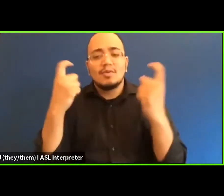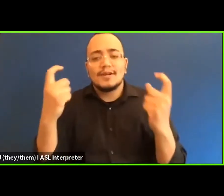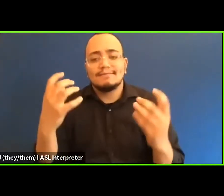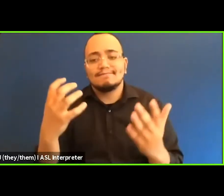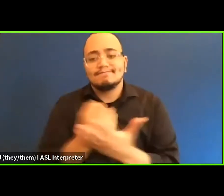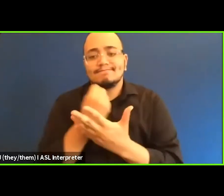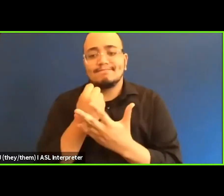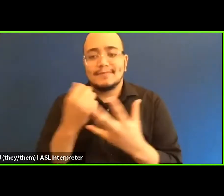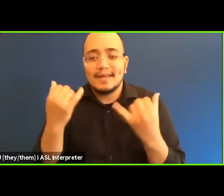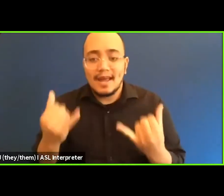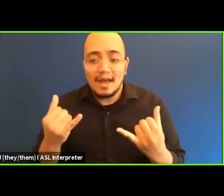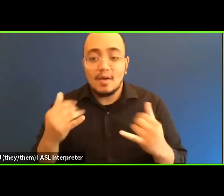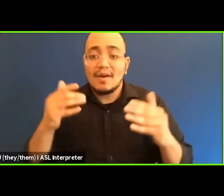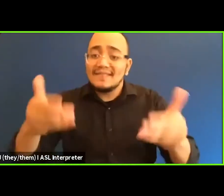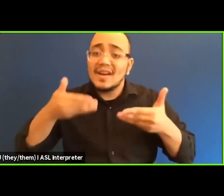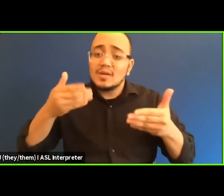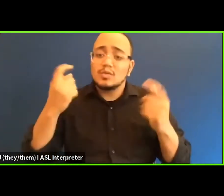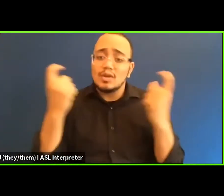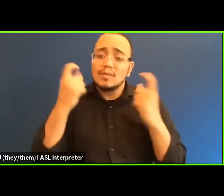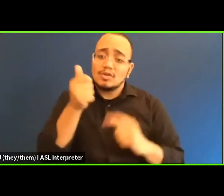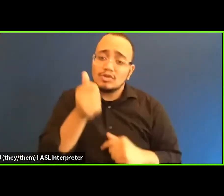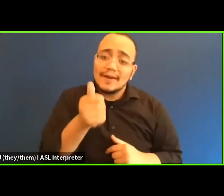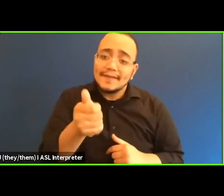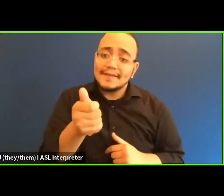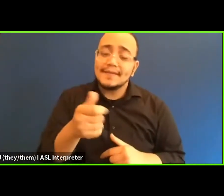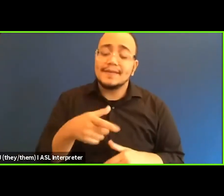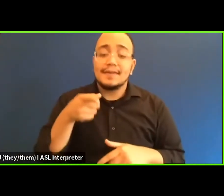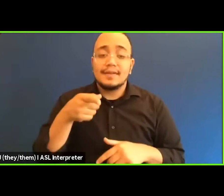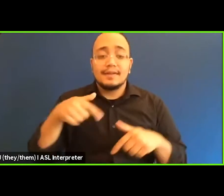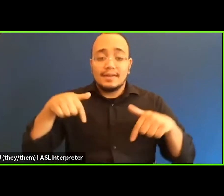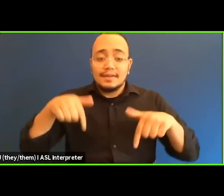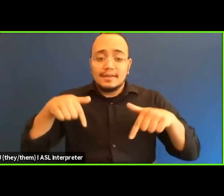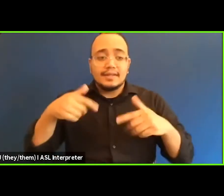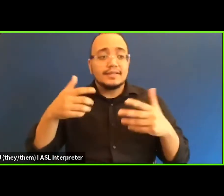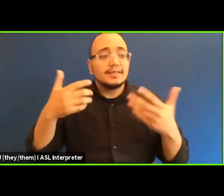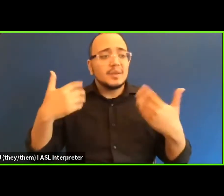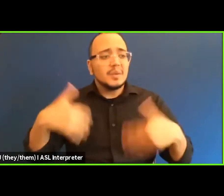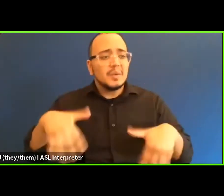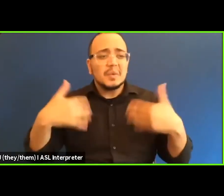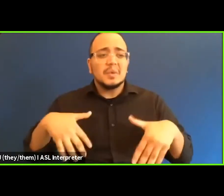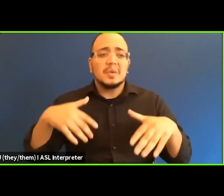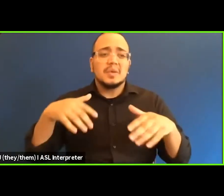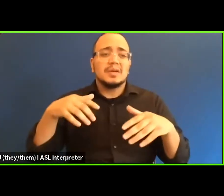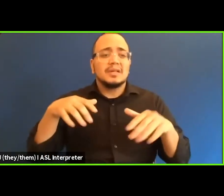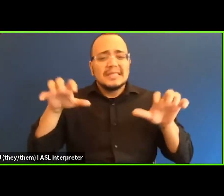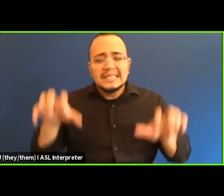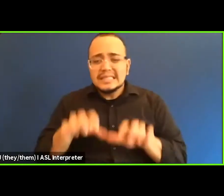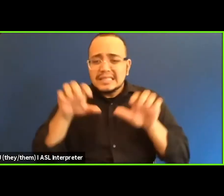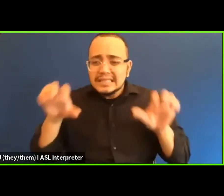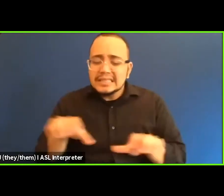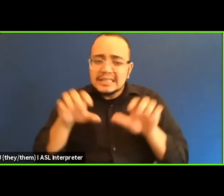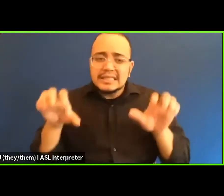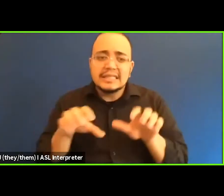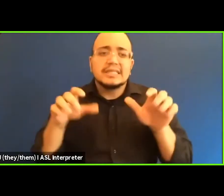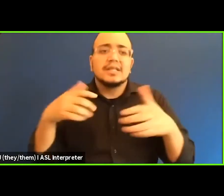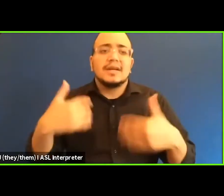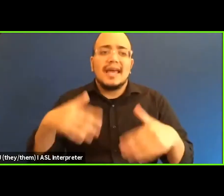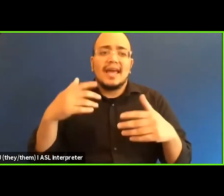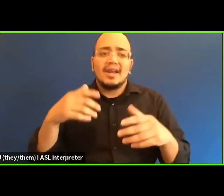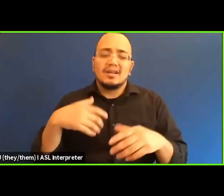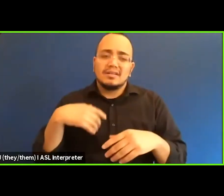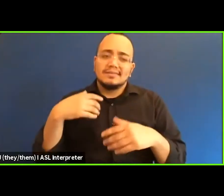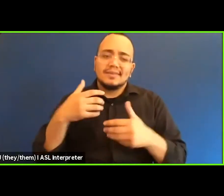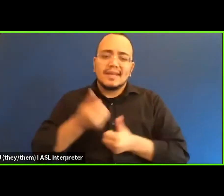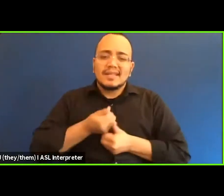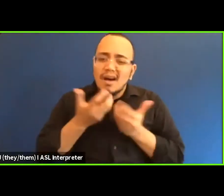invite you to celebrate yourself. This work can be exhausting spiritually, physically, emotionally, and